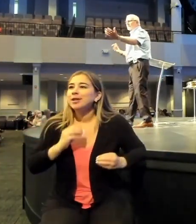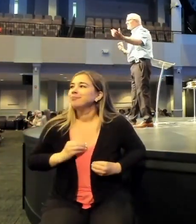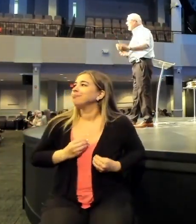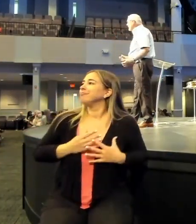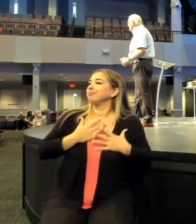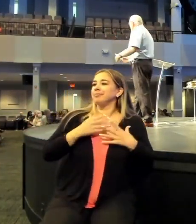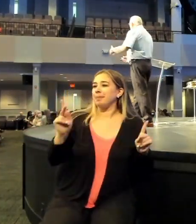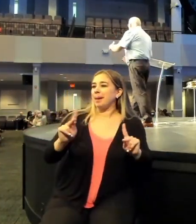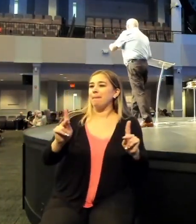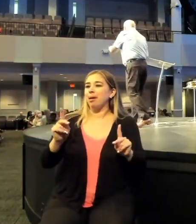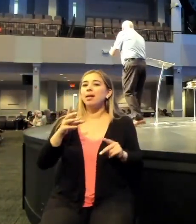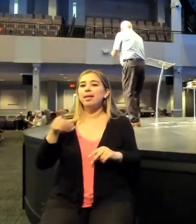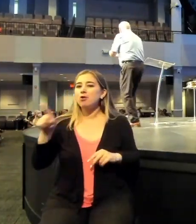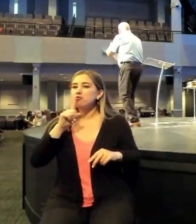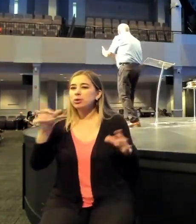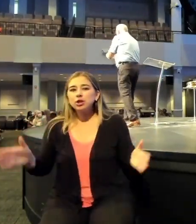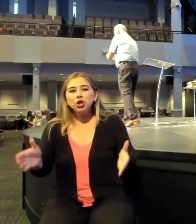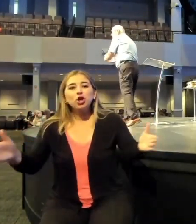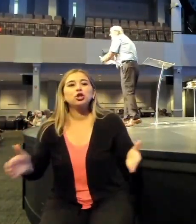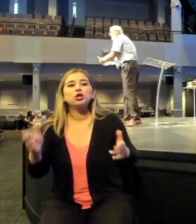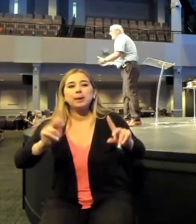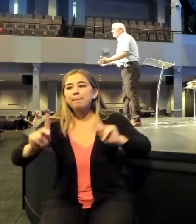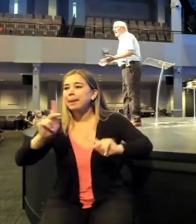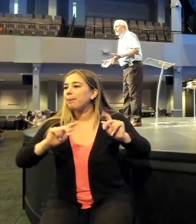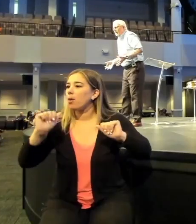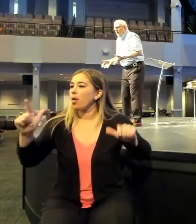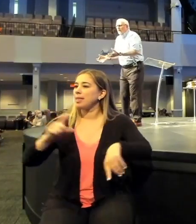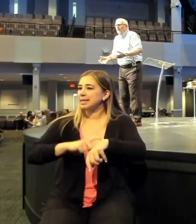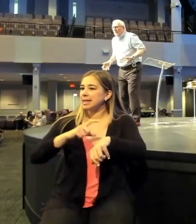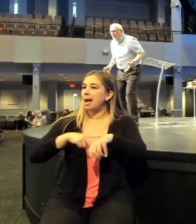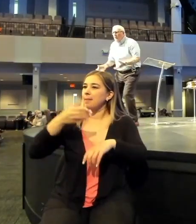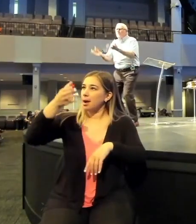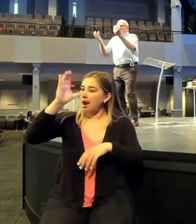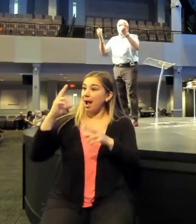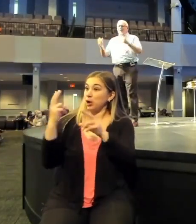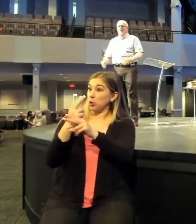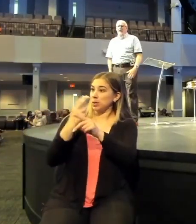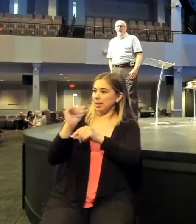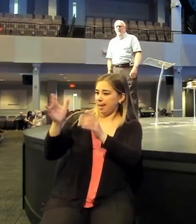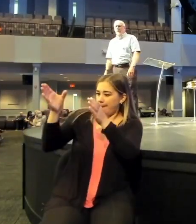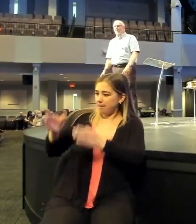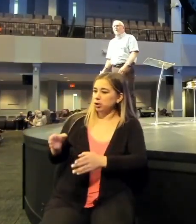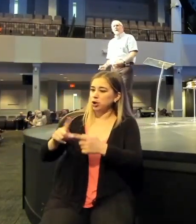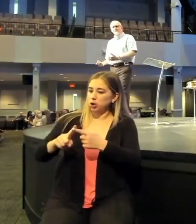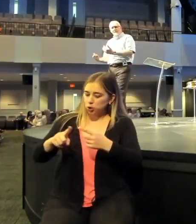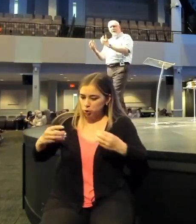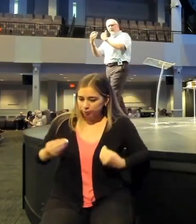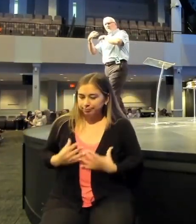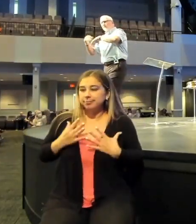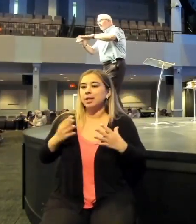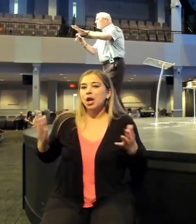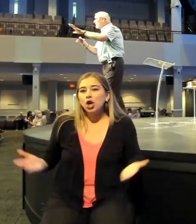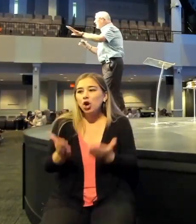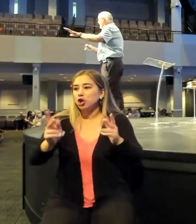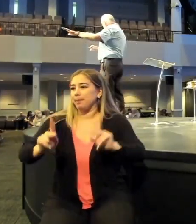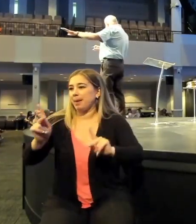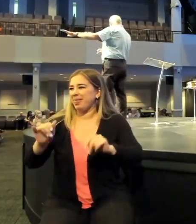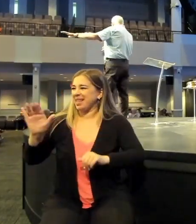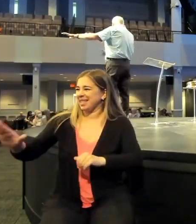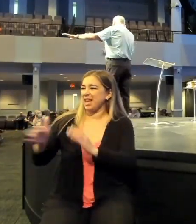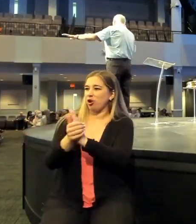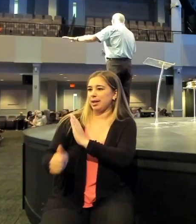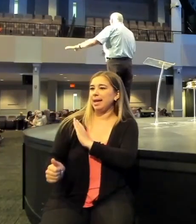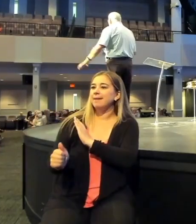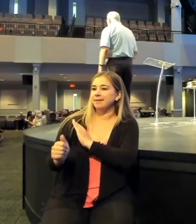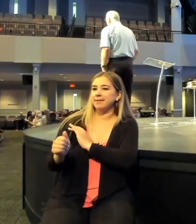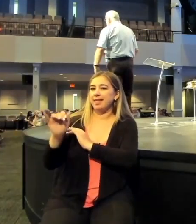to find themselves in encouraging situations all the time, and God uses them in that incredible way. That's their spiritual gift. It